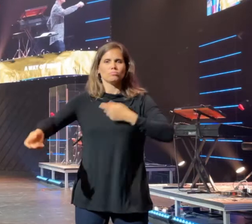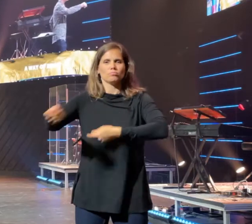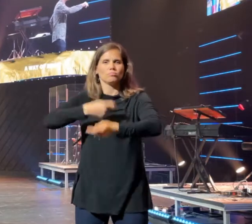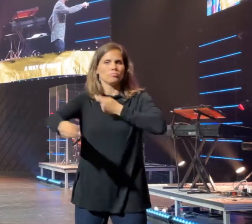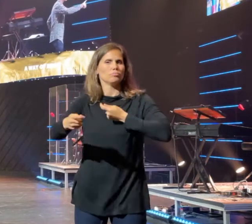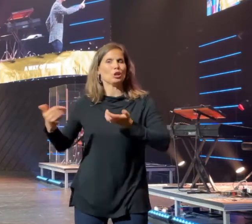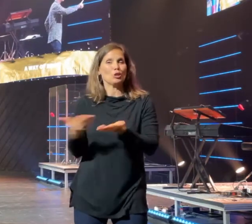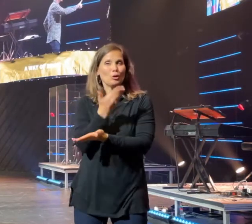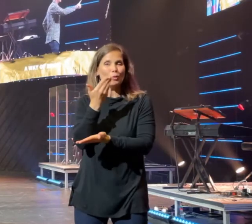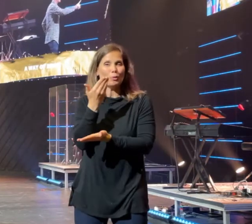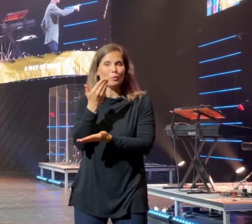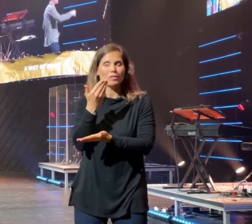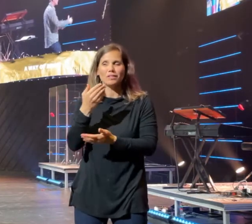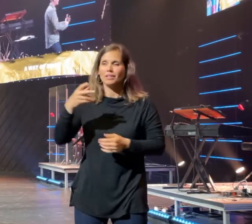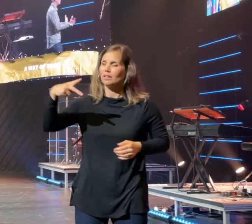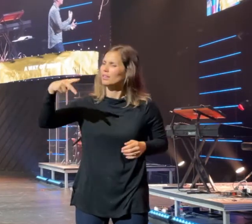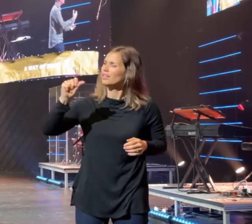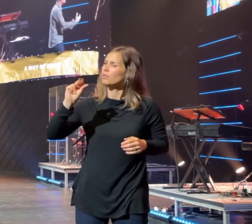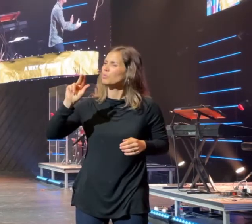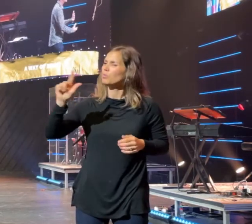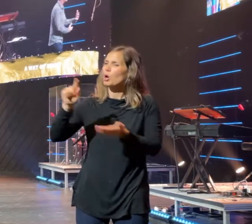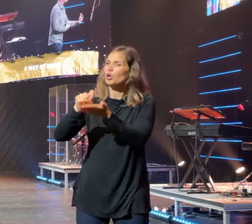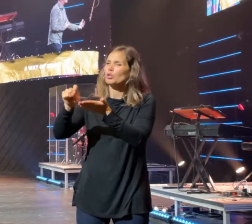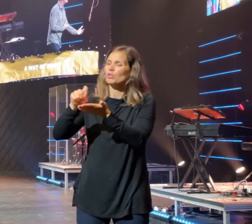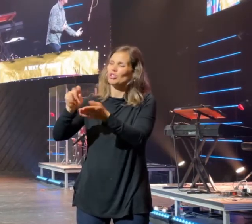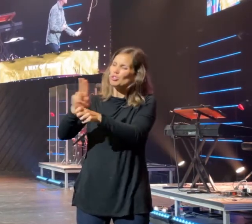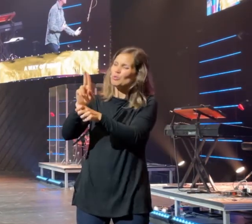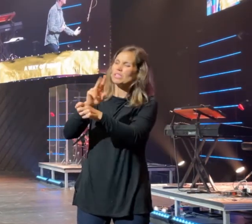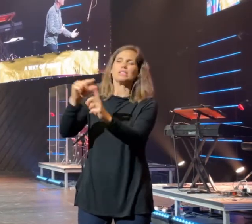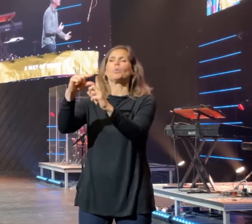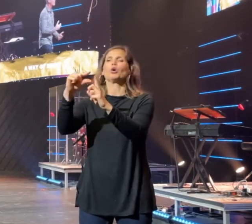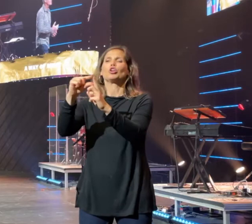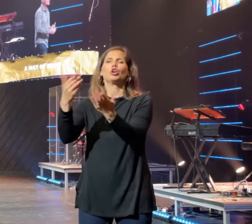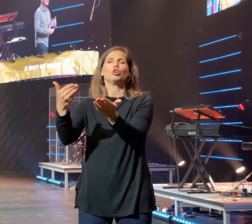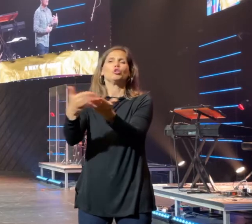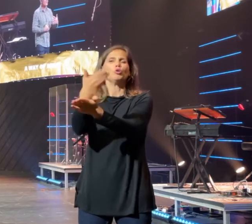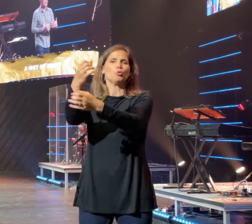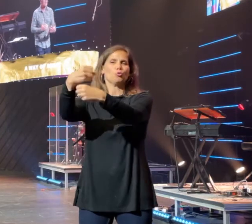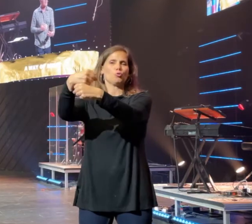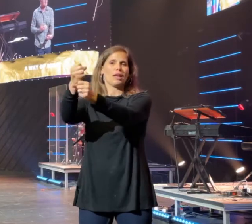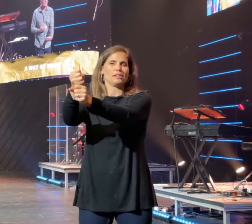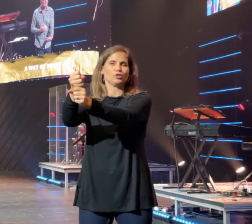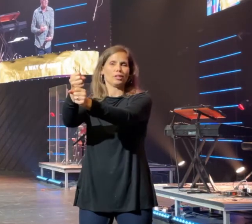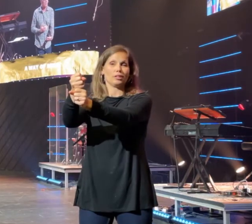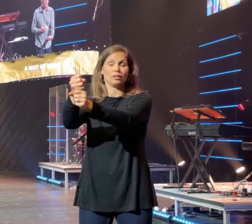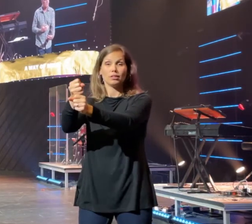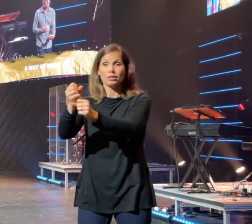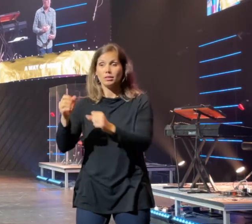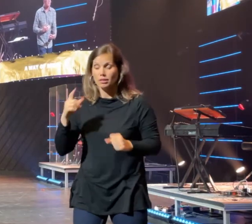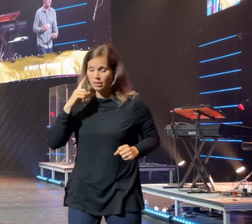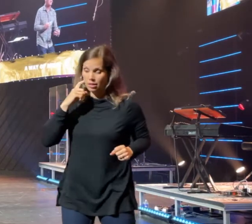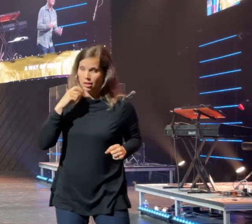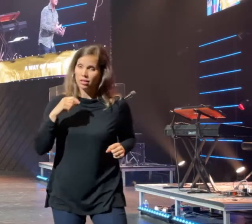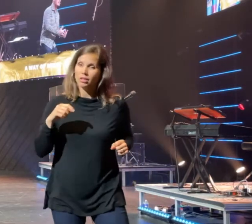He uses that word on purpose, by the way, because he's trying to contrast it to the old creation. That is to say, the creation in Genesis 1, made in the